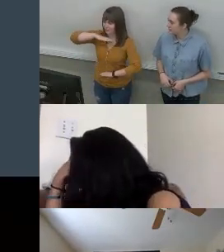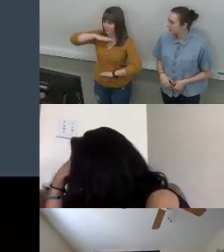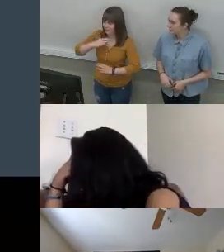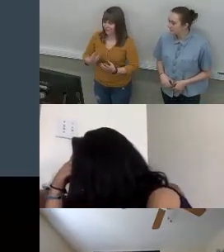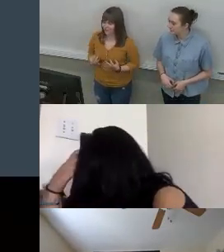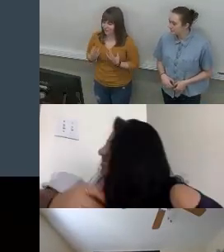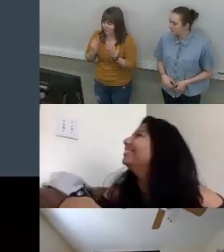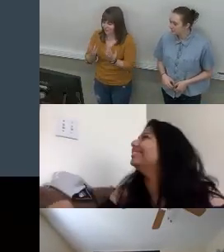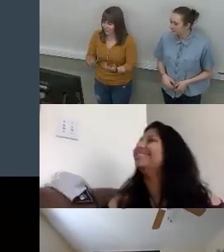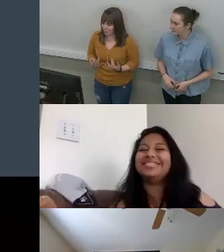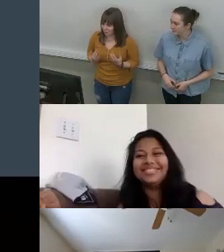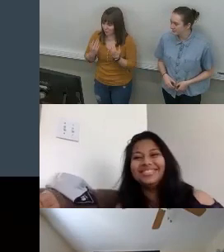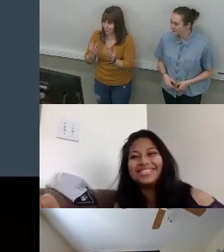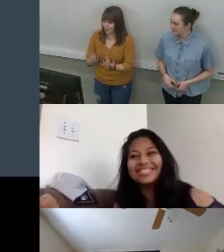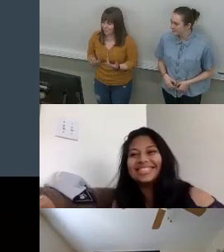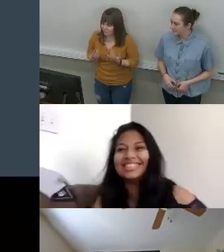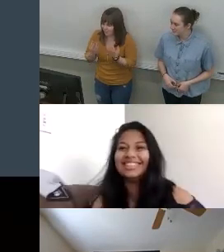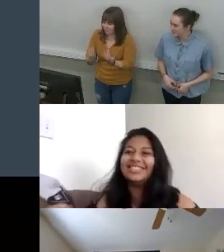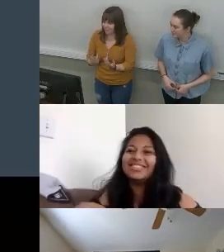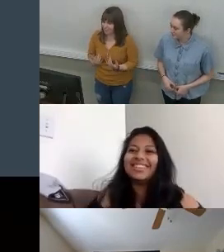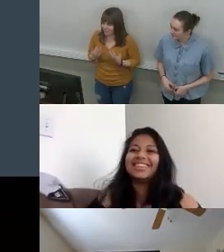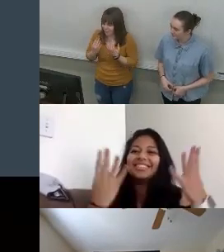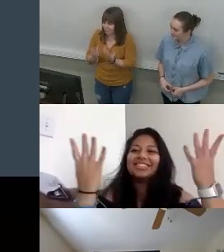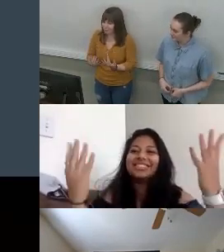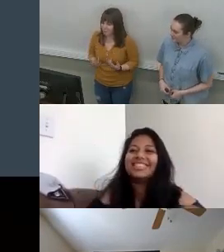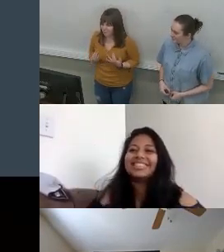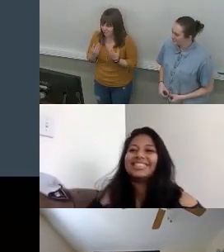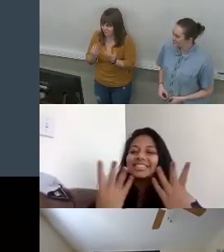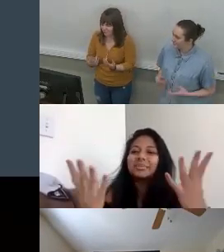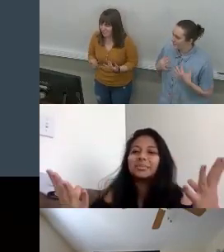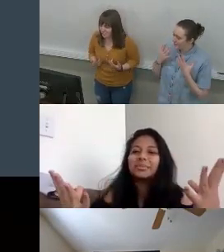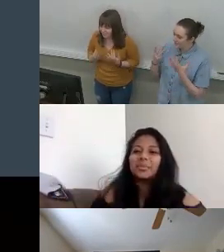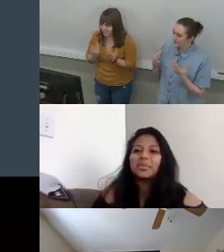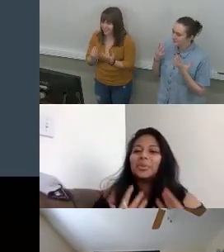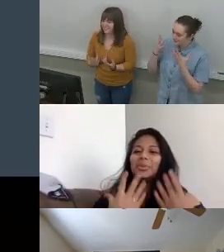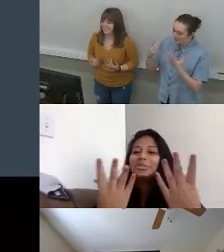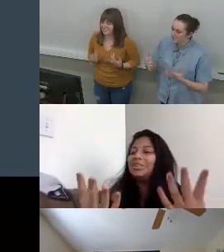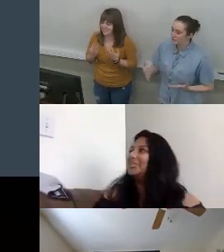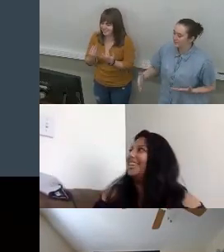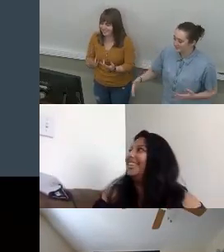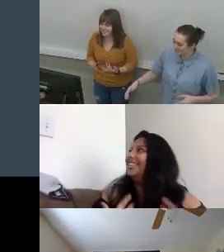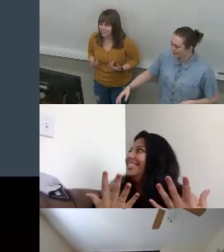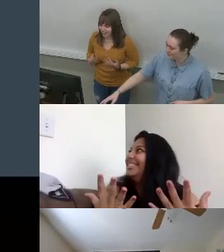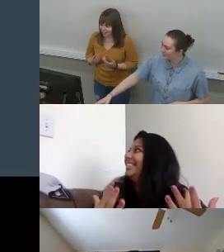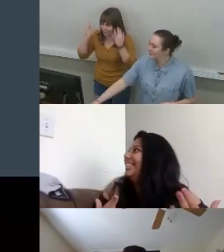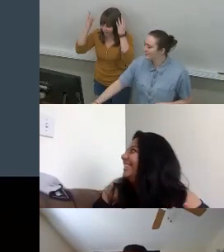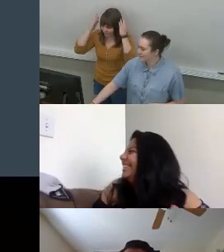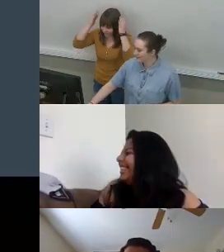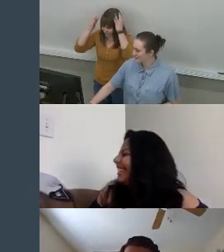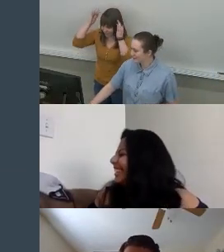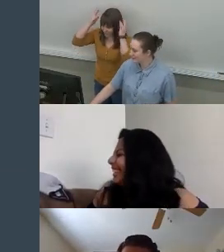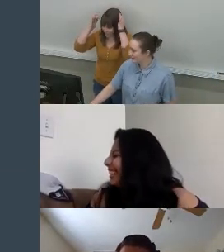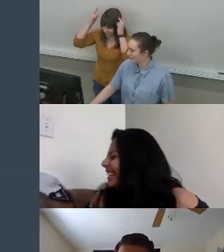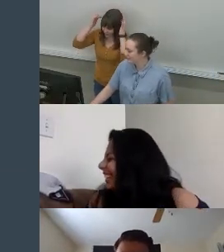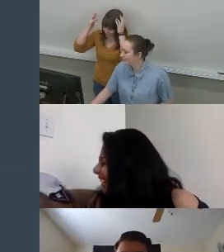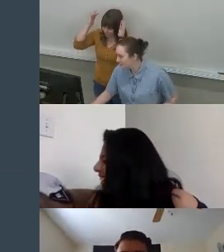in medial part of your body. It's here close to the torso. Yeah. Unless your hair is on fire. Unless your hair is on